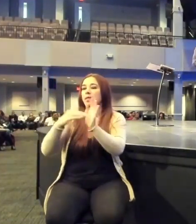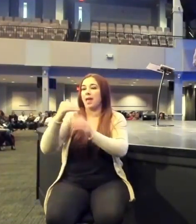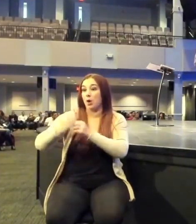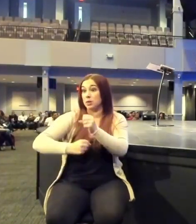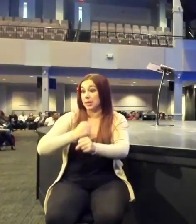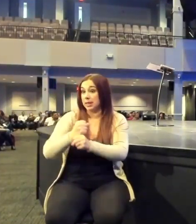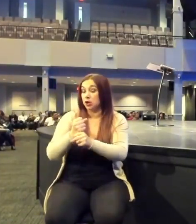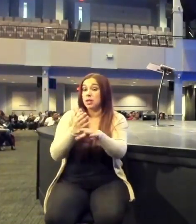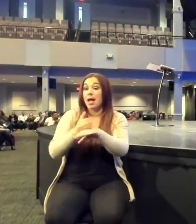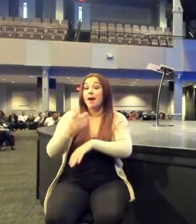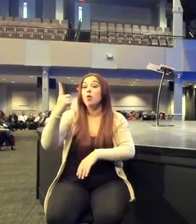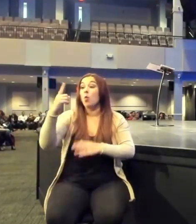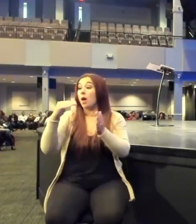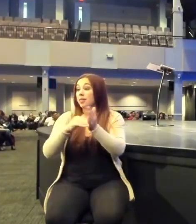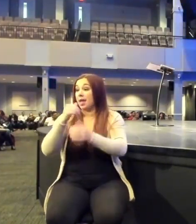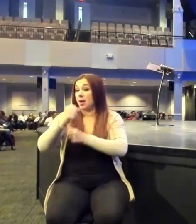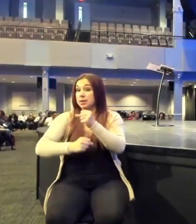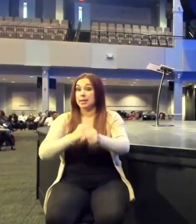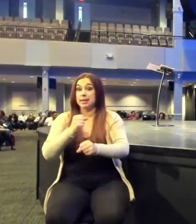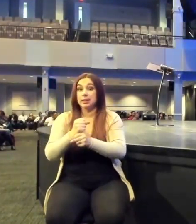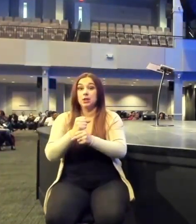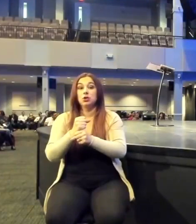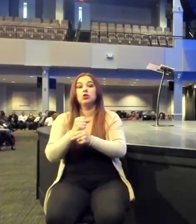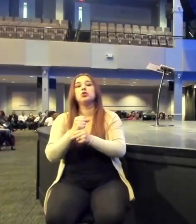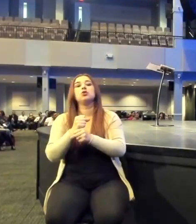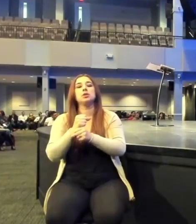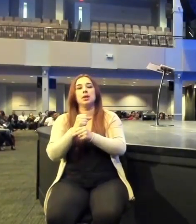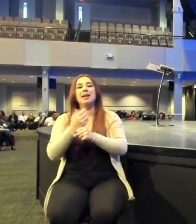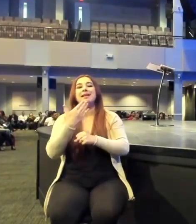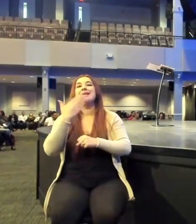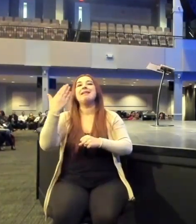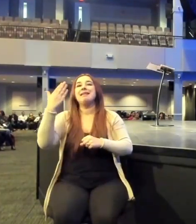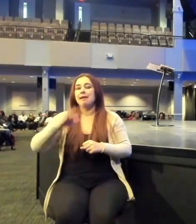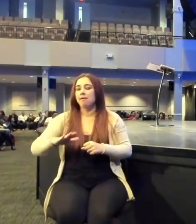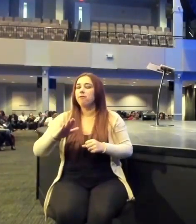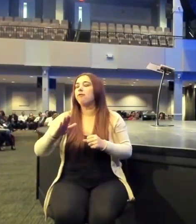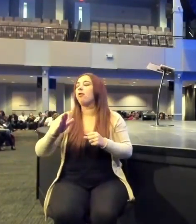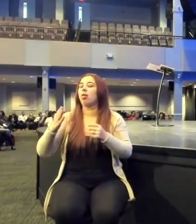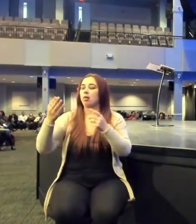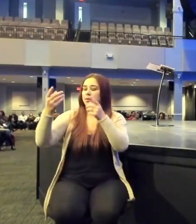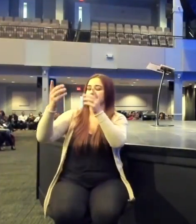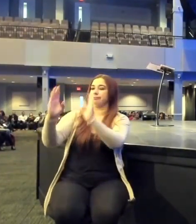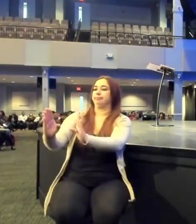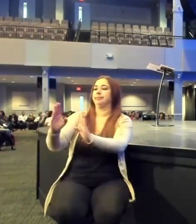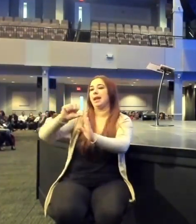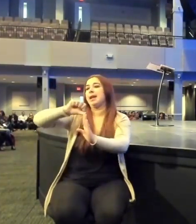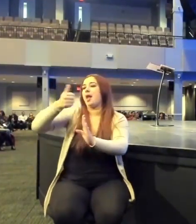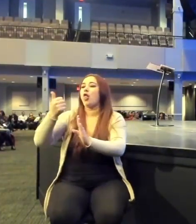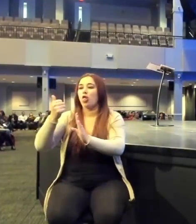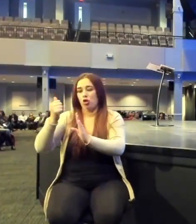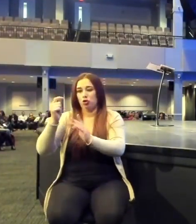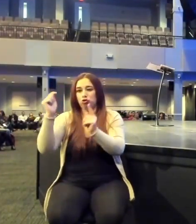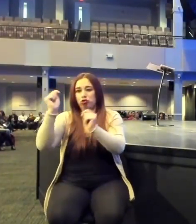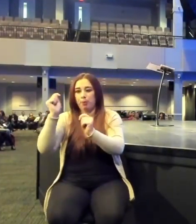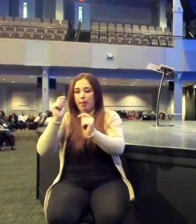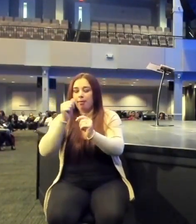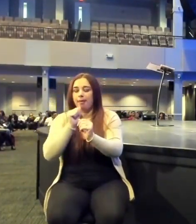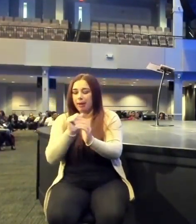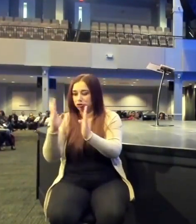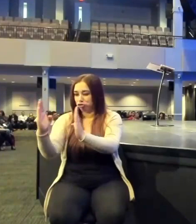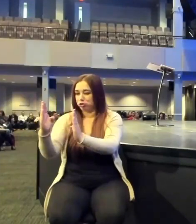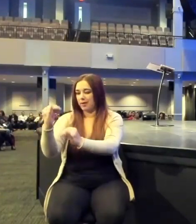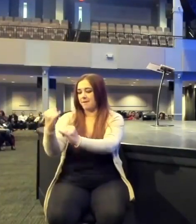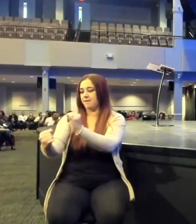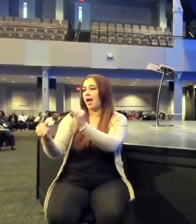Then at the end of that 1,000 years, a loosing point of evil, again finding another season of tribulation and evil that ushers in the